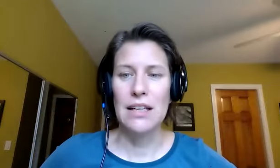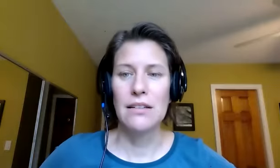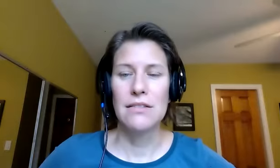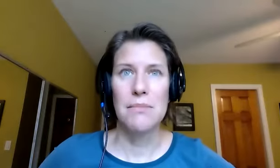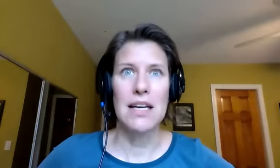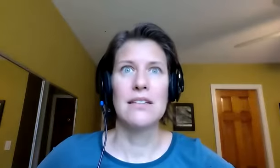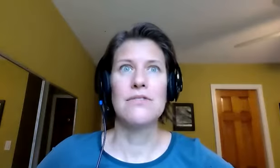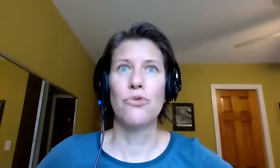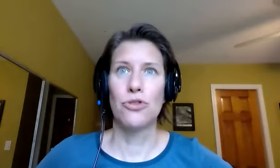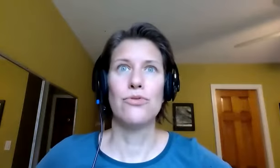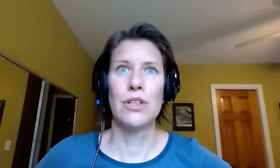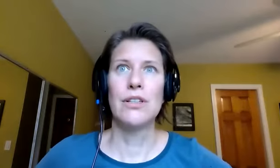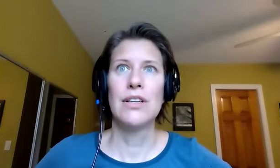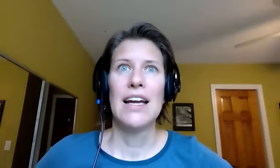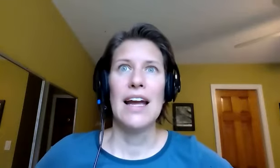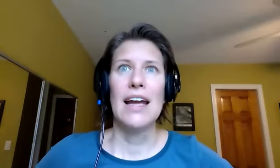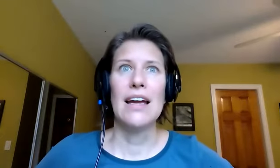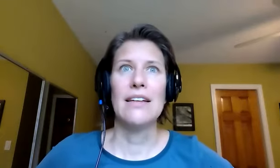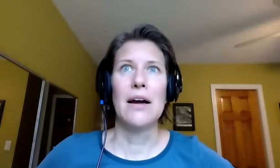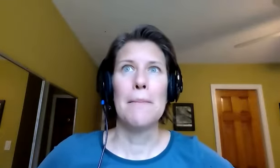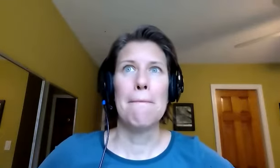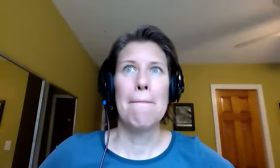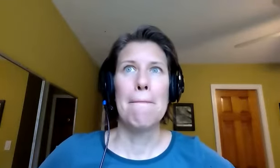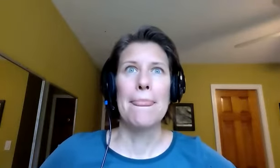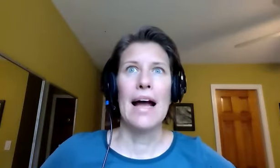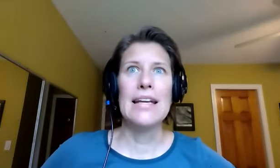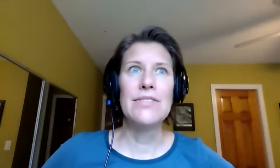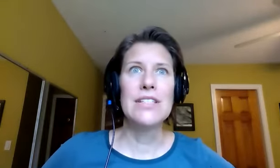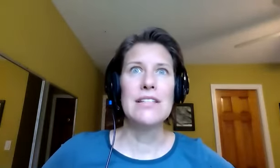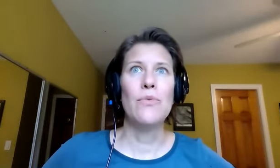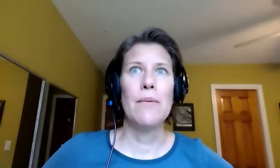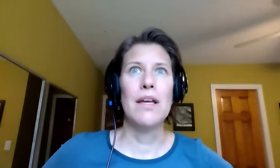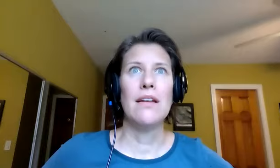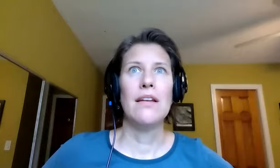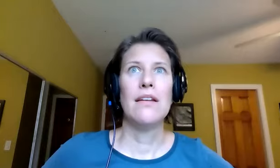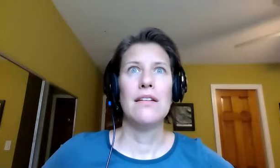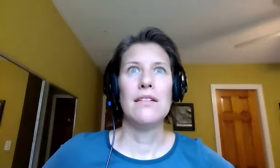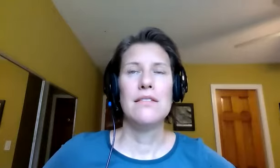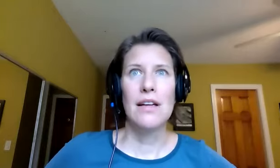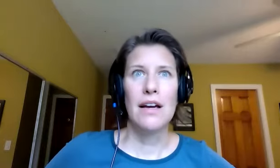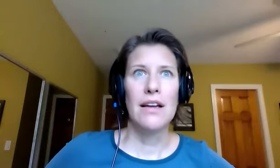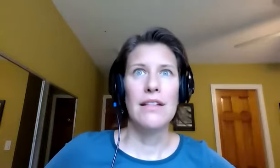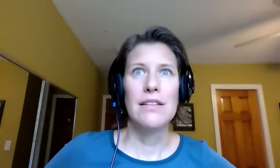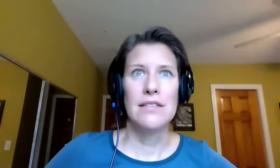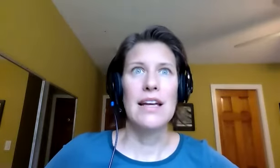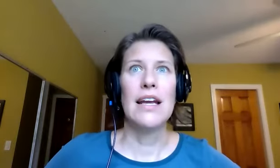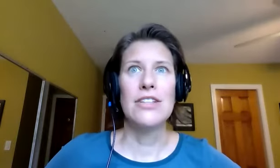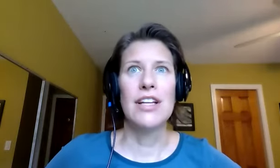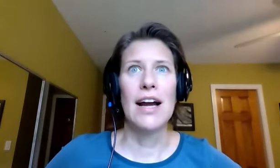demands for sure. And, um, I even see women, uh, in this day and age that I